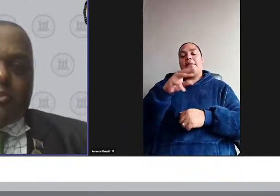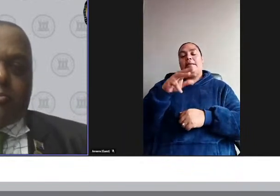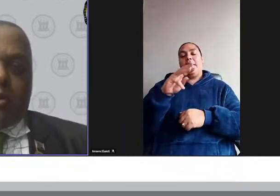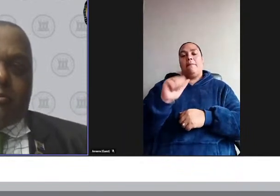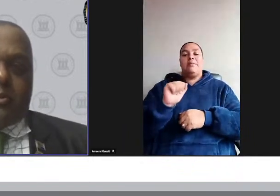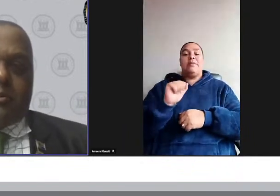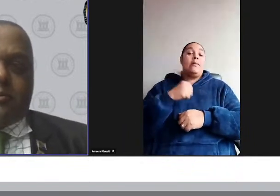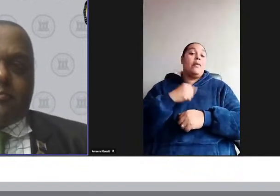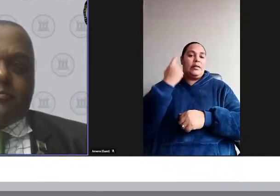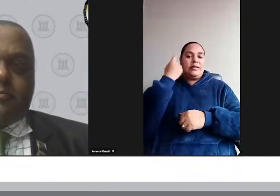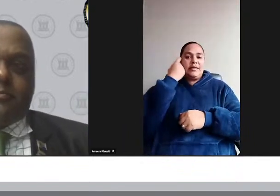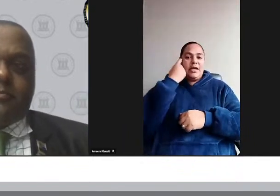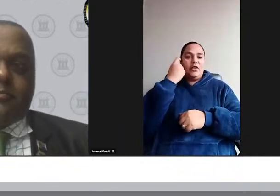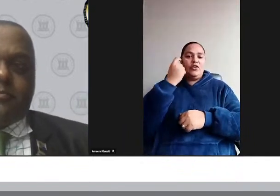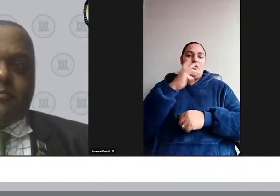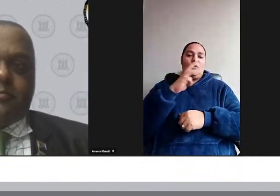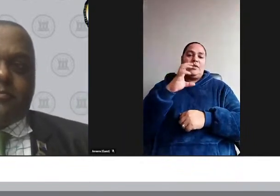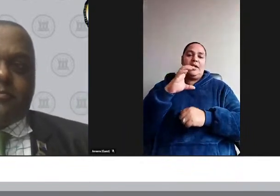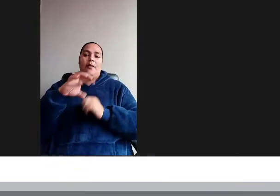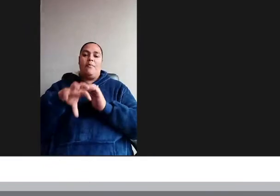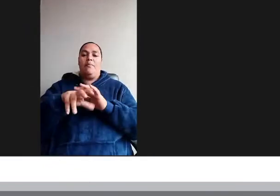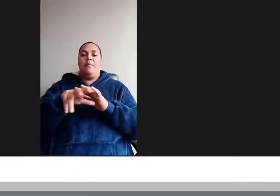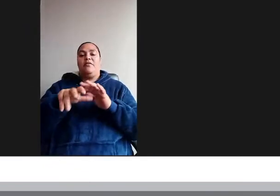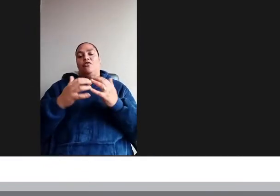Cape Provincial Parliament.